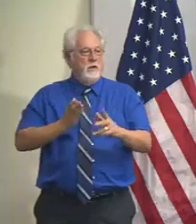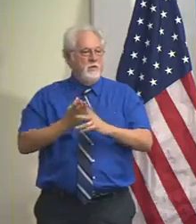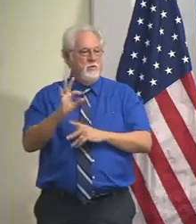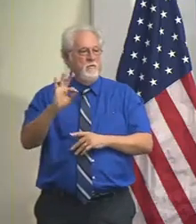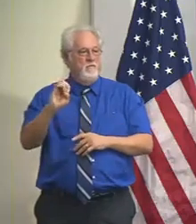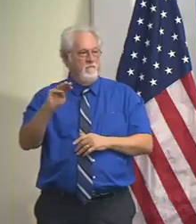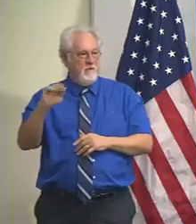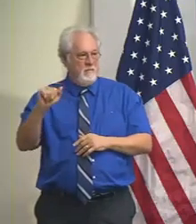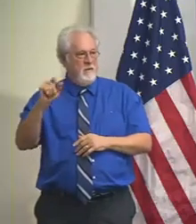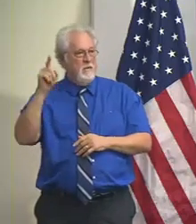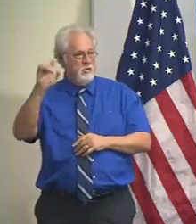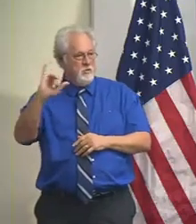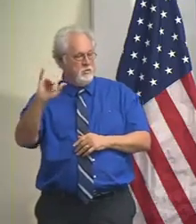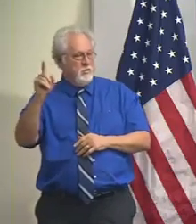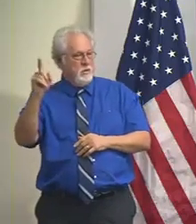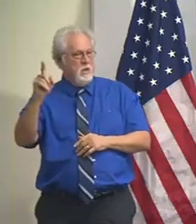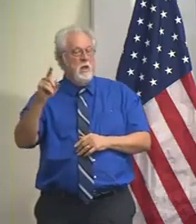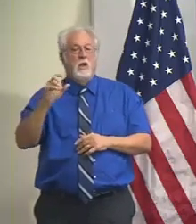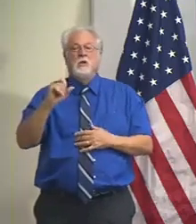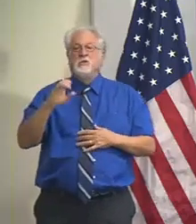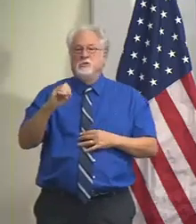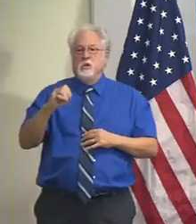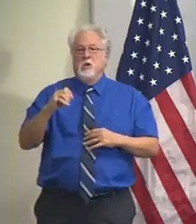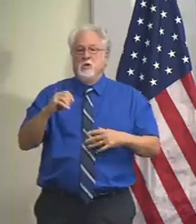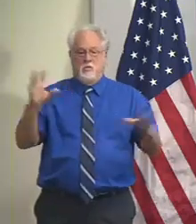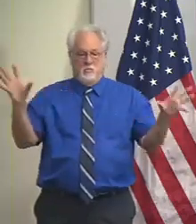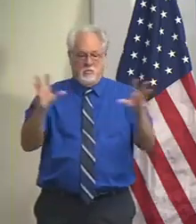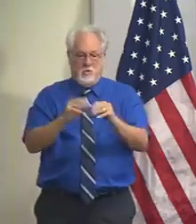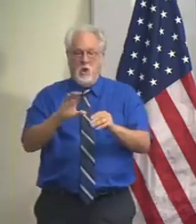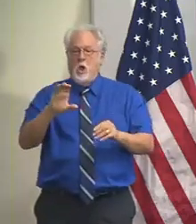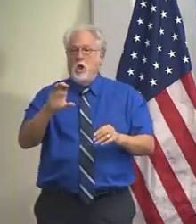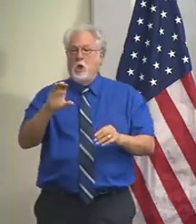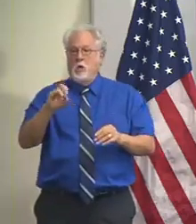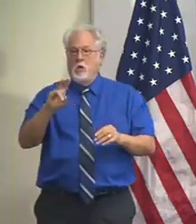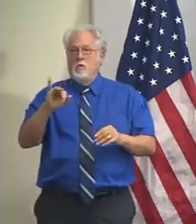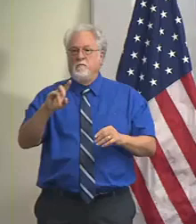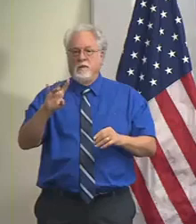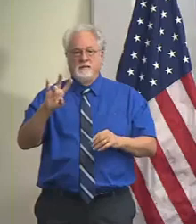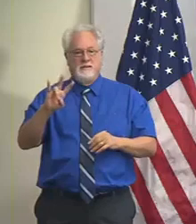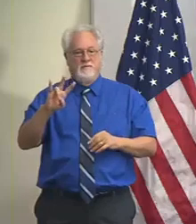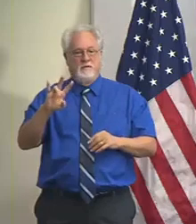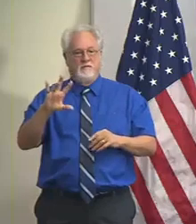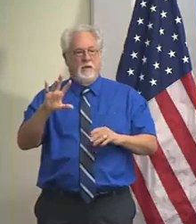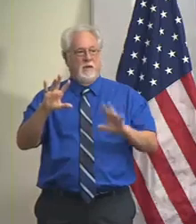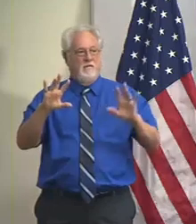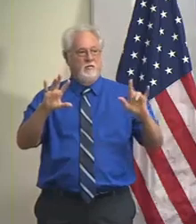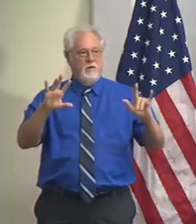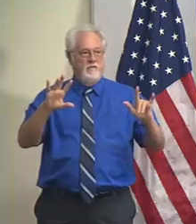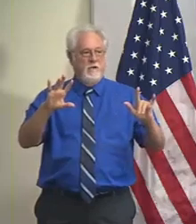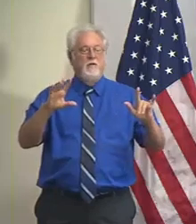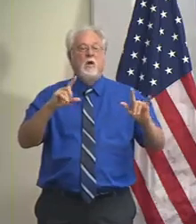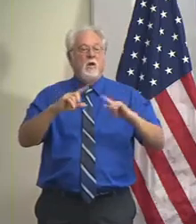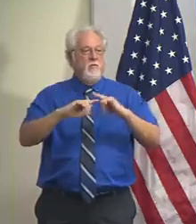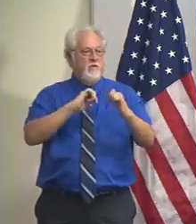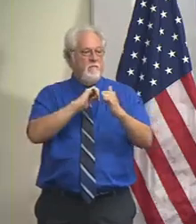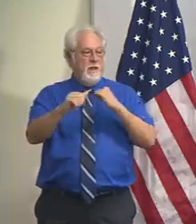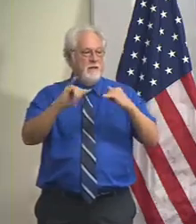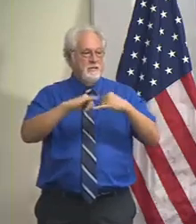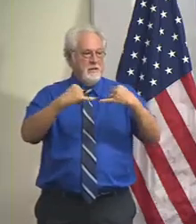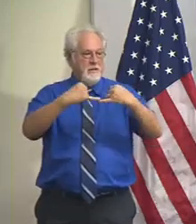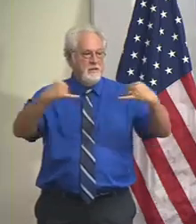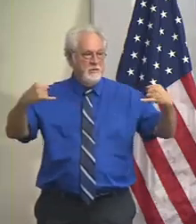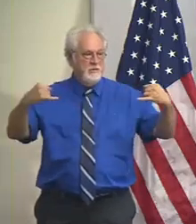under the Stafford Act as well. And so we all of our COVID expenses were 75-25. We've gone beyond that